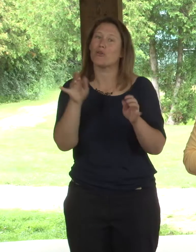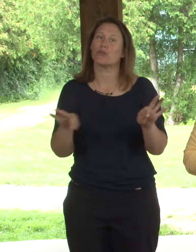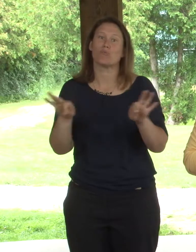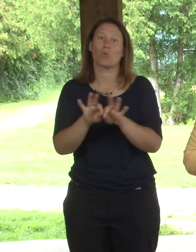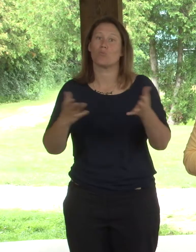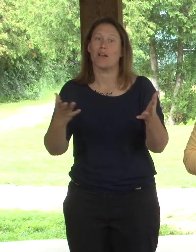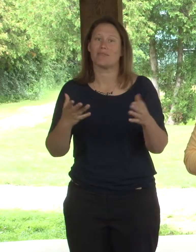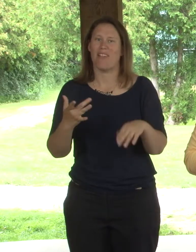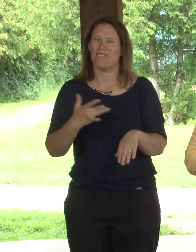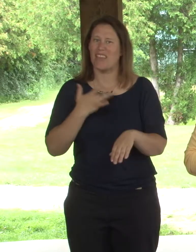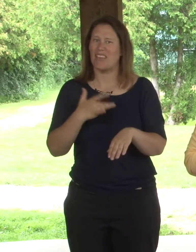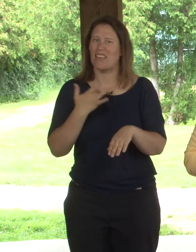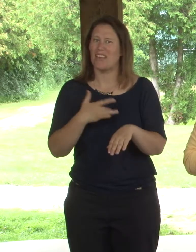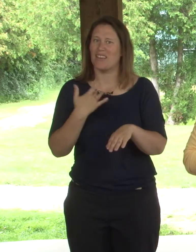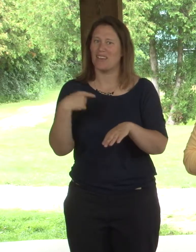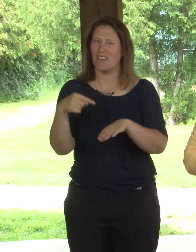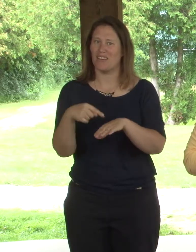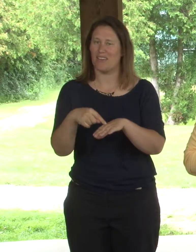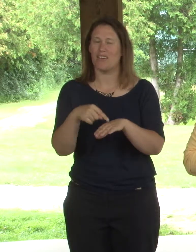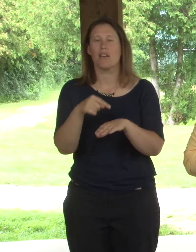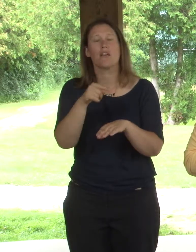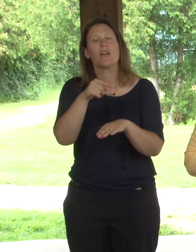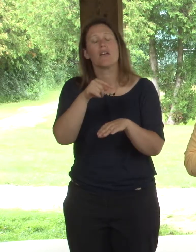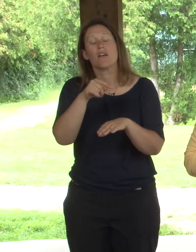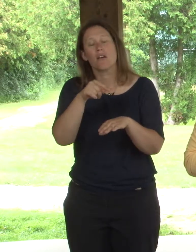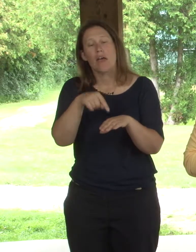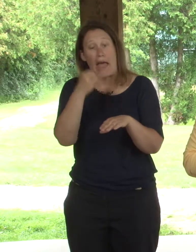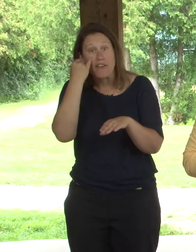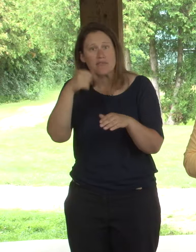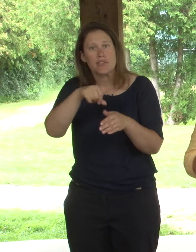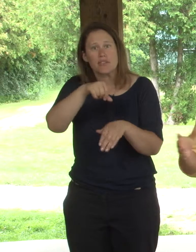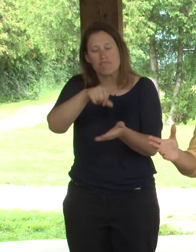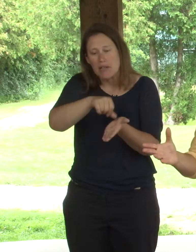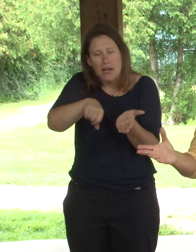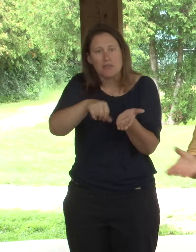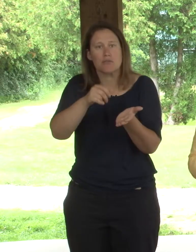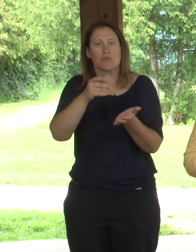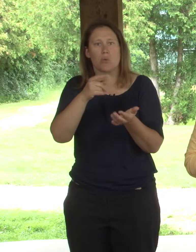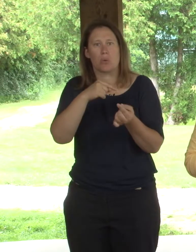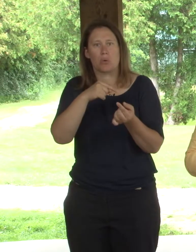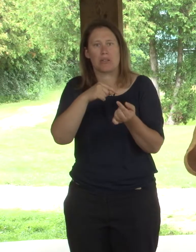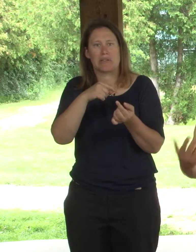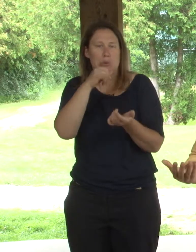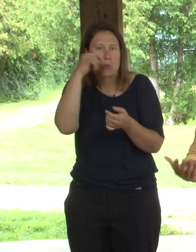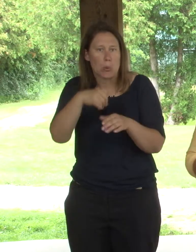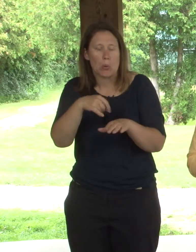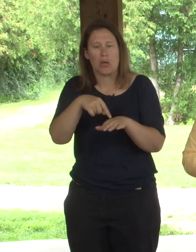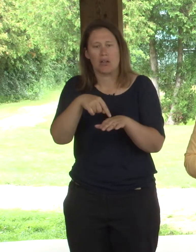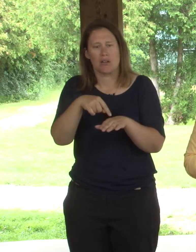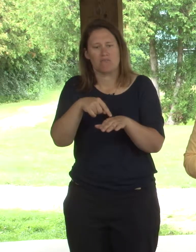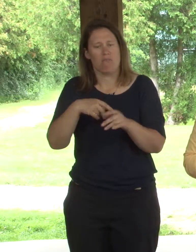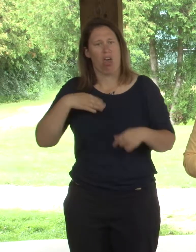do experience a sore or a cut and we haven't noticed it, and maybe, a loved one or a family